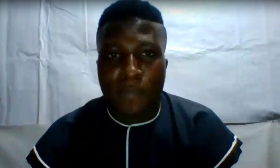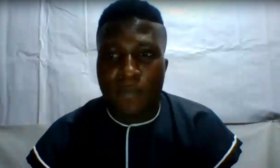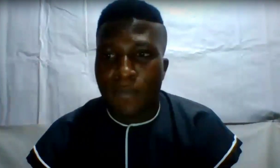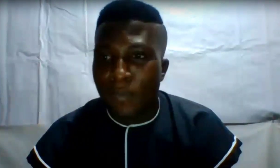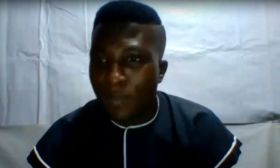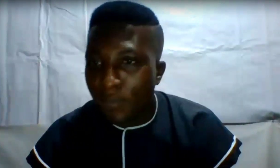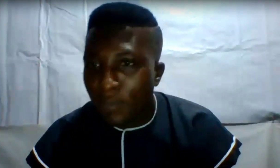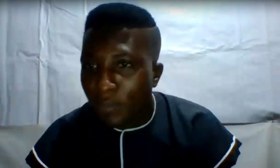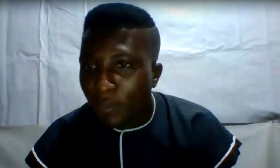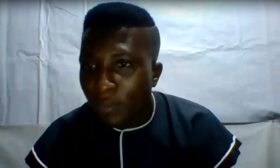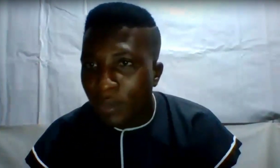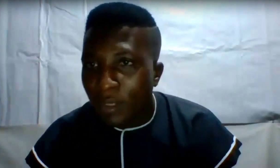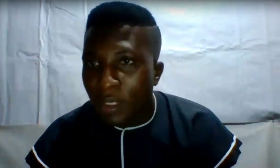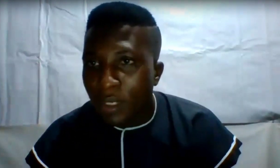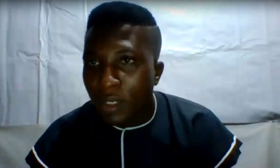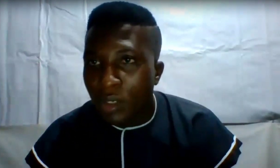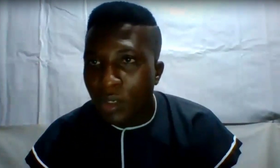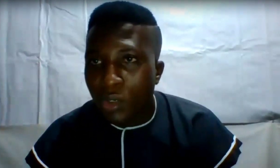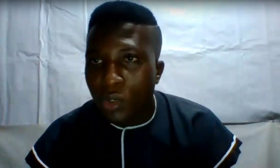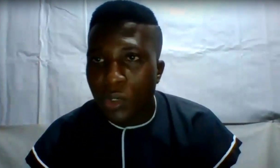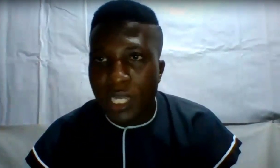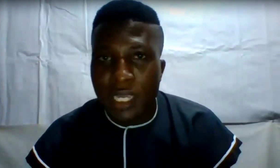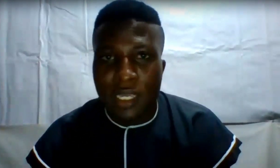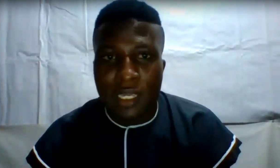because I cannot Okay. trace her.